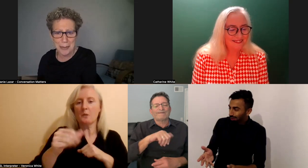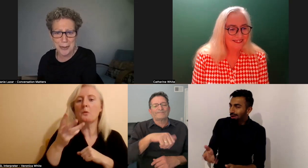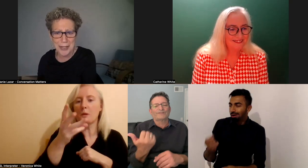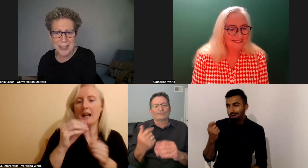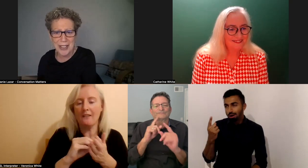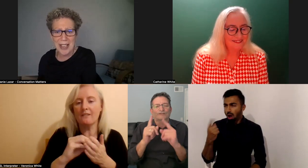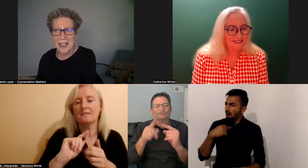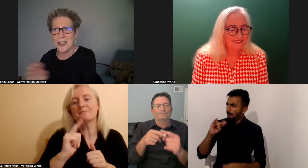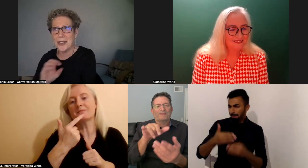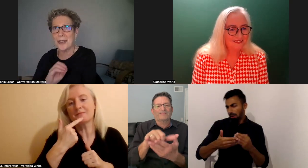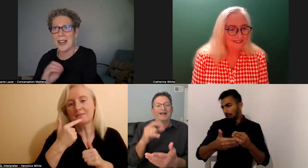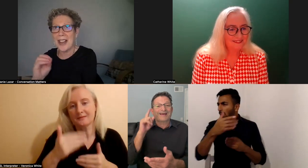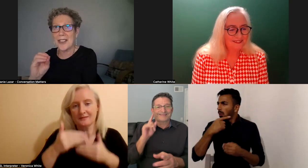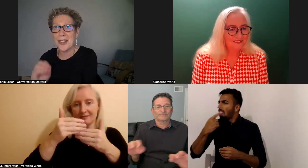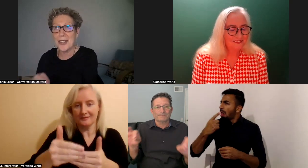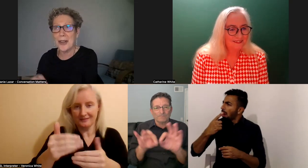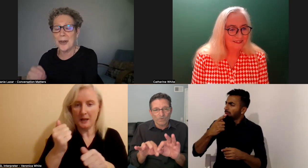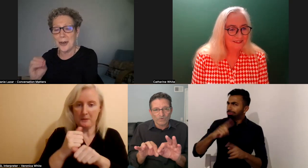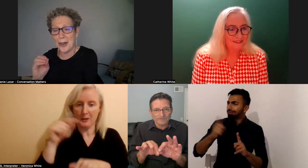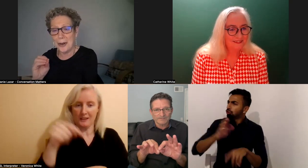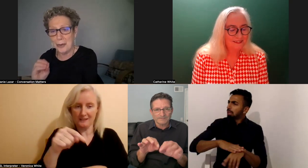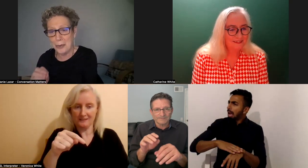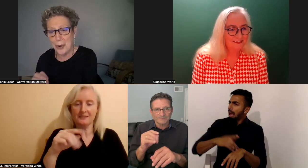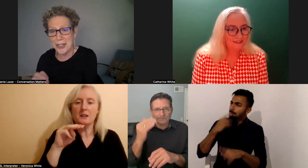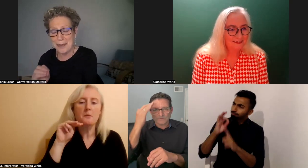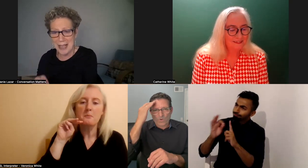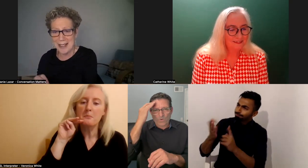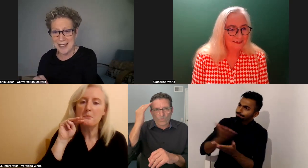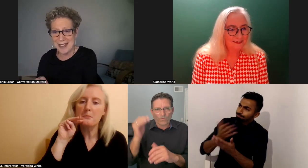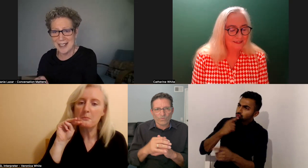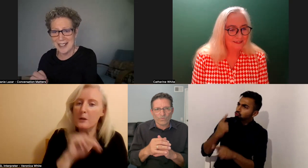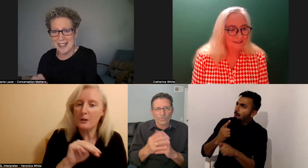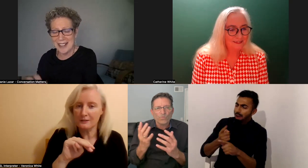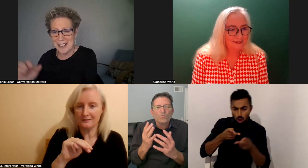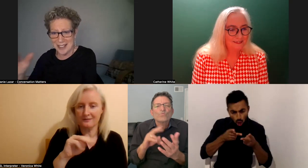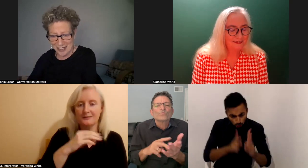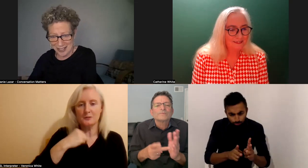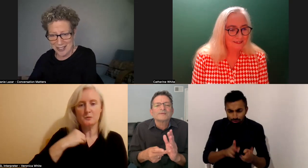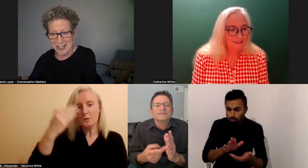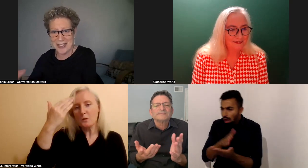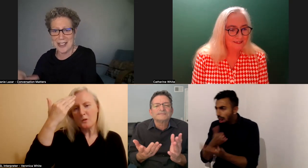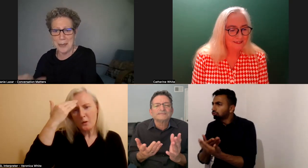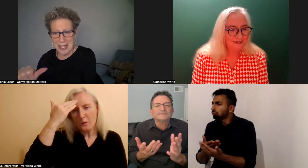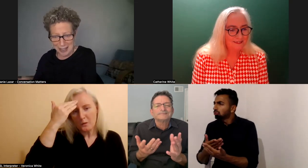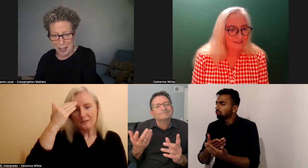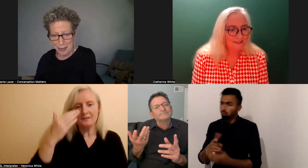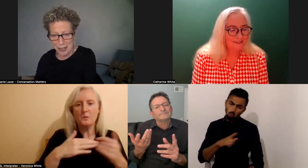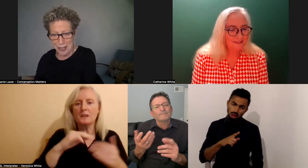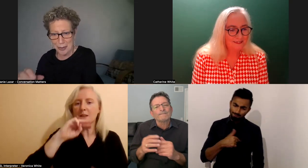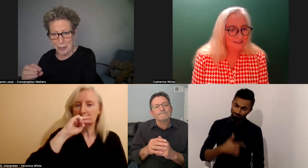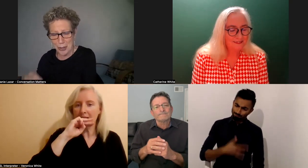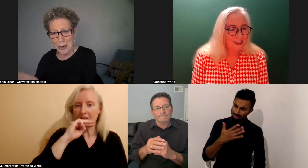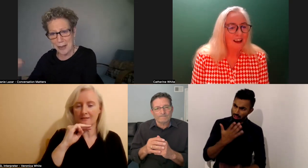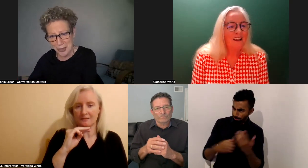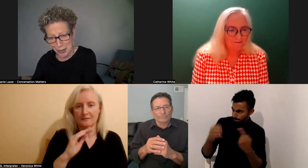really important to know what it means to be an